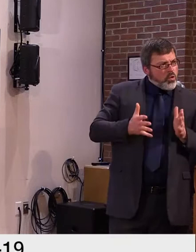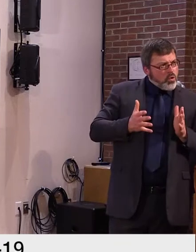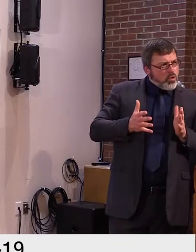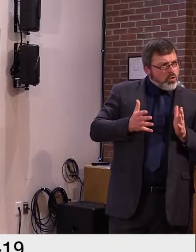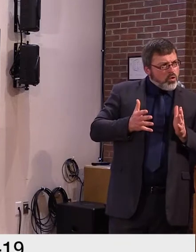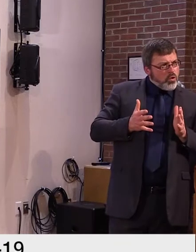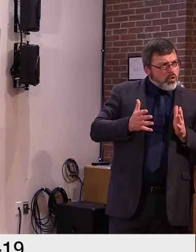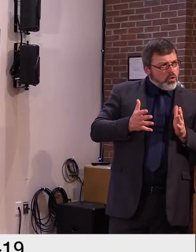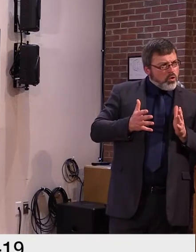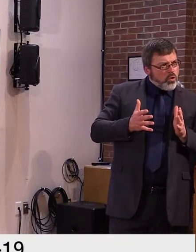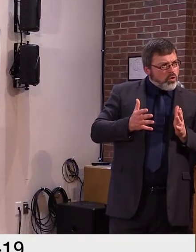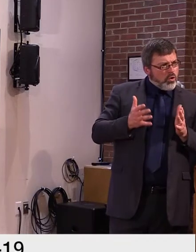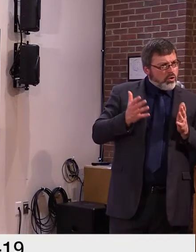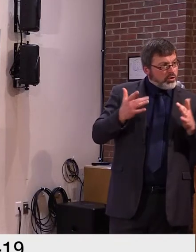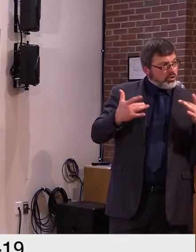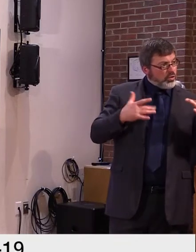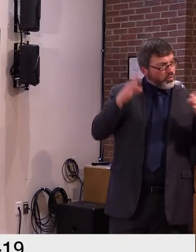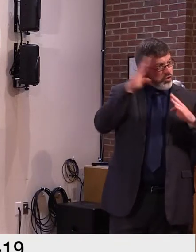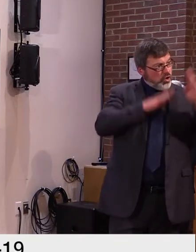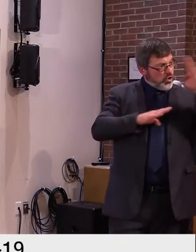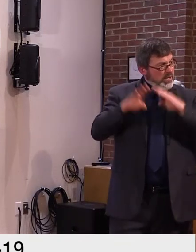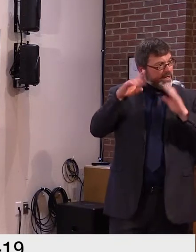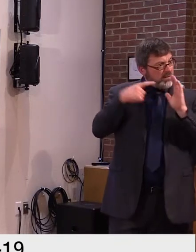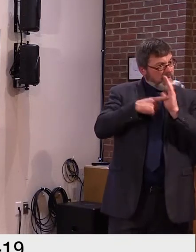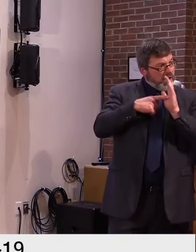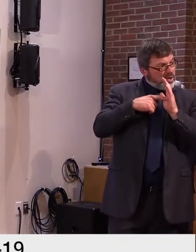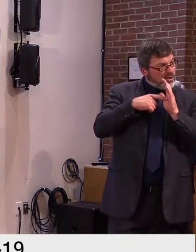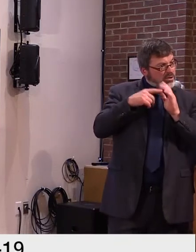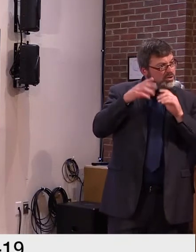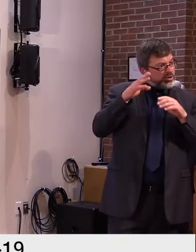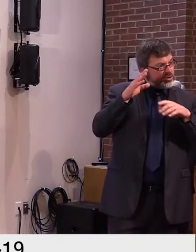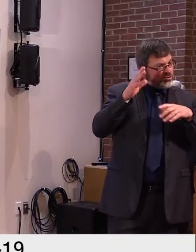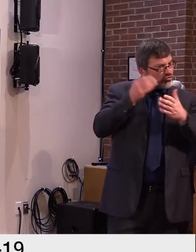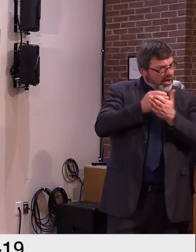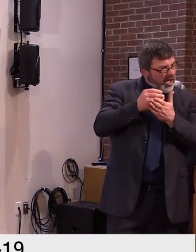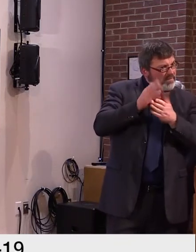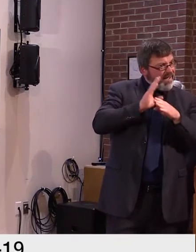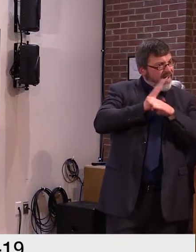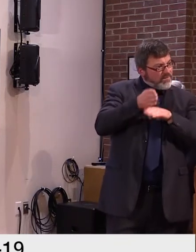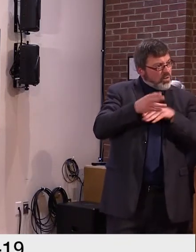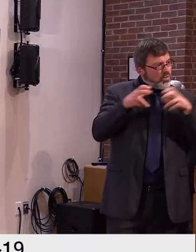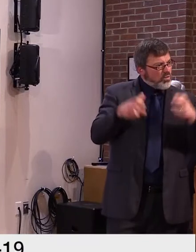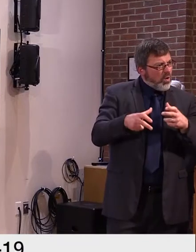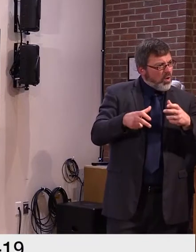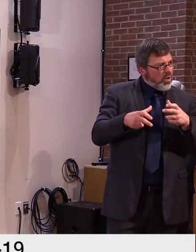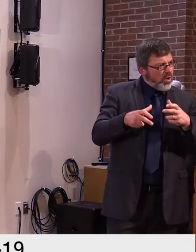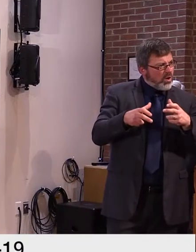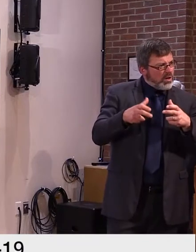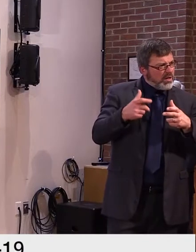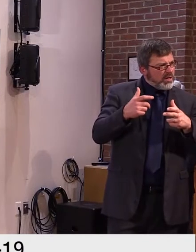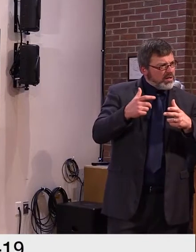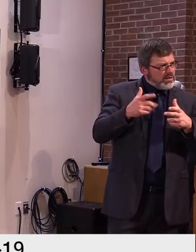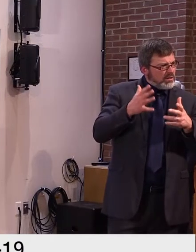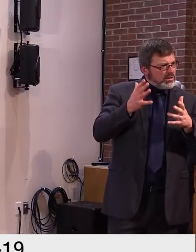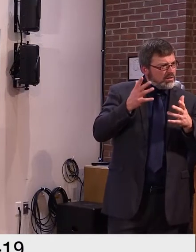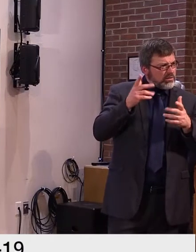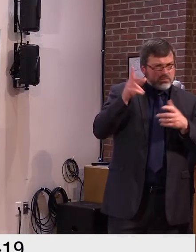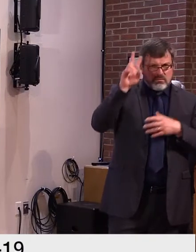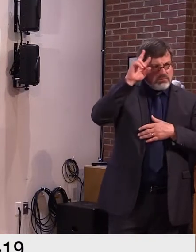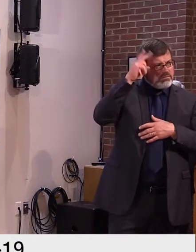got to Vermont. Does that change your thinking at all in terms of considering this outbreak contained?